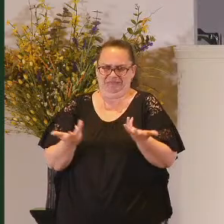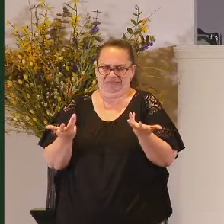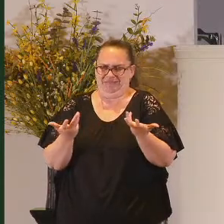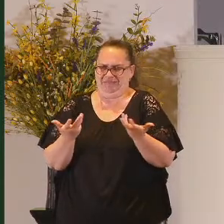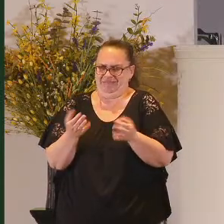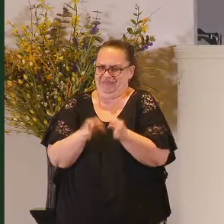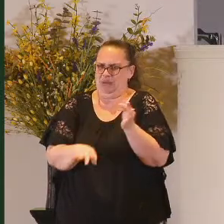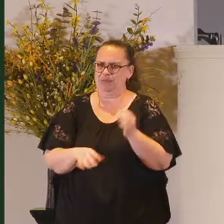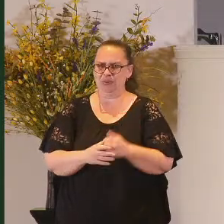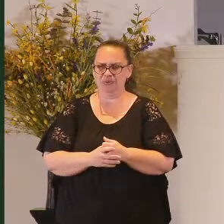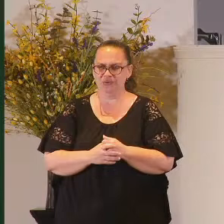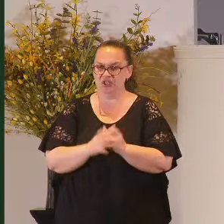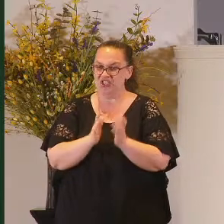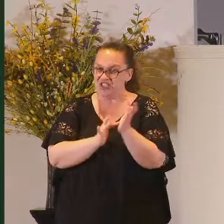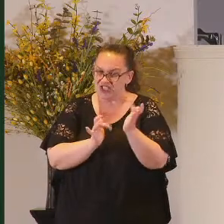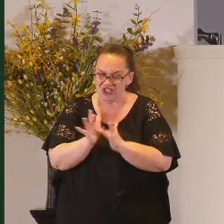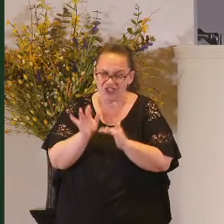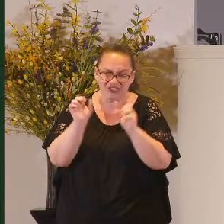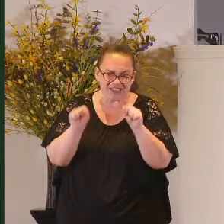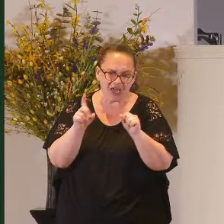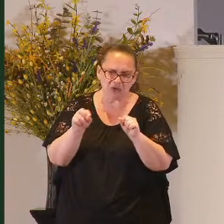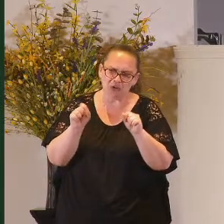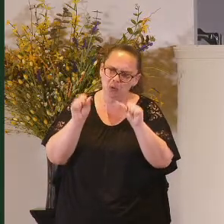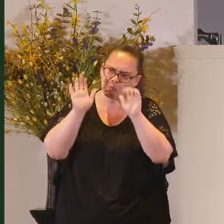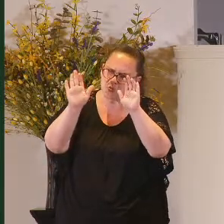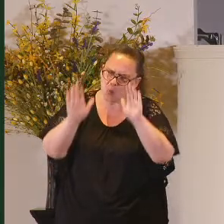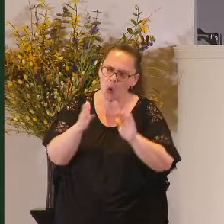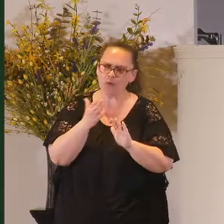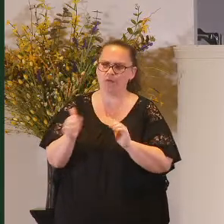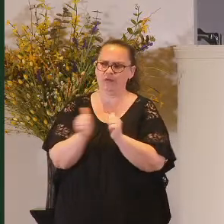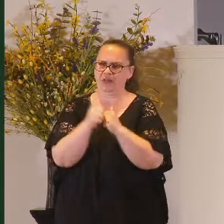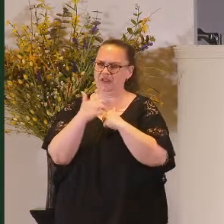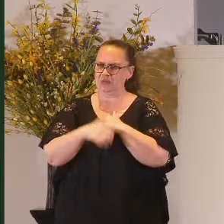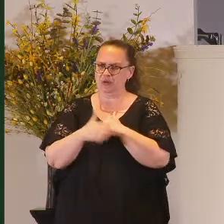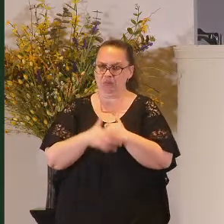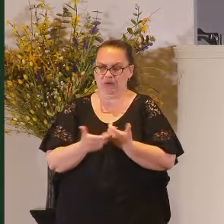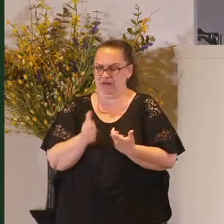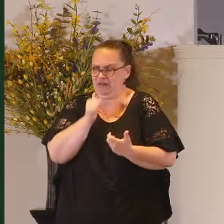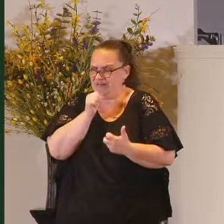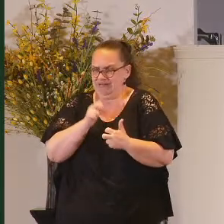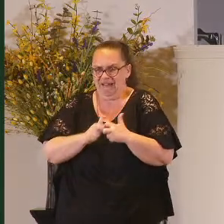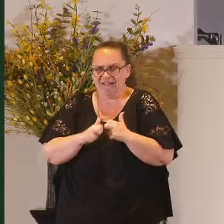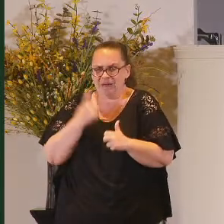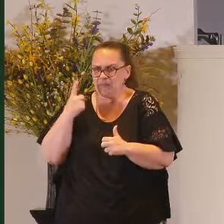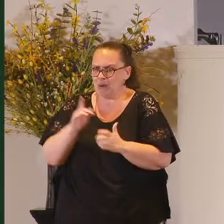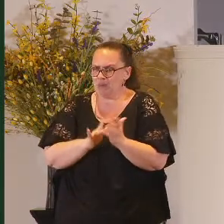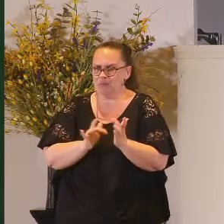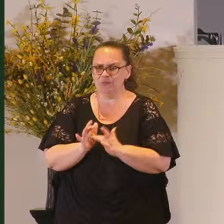Jesus can do wonderful things with bread. It's not a problem.